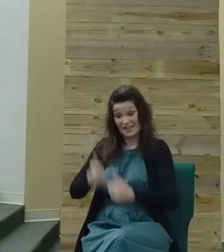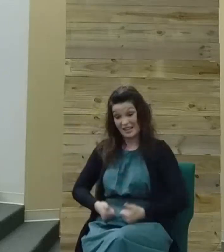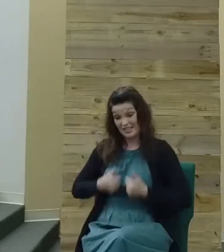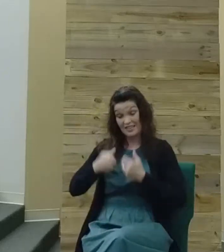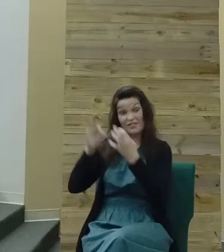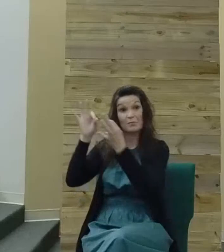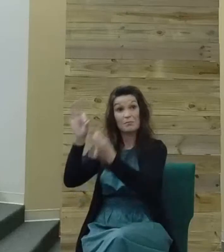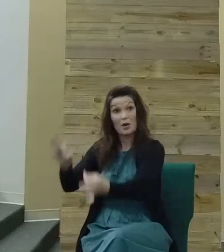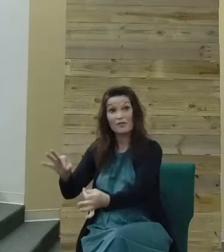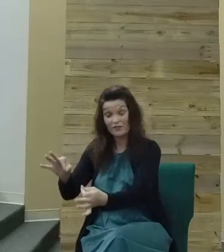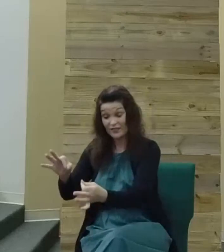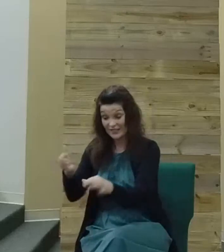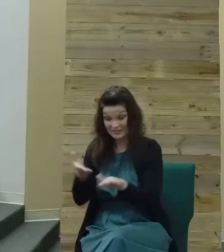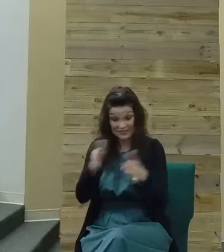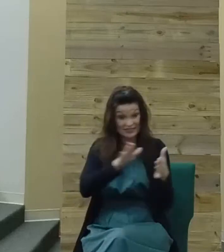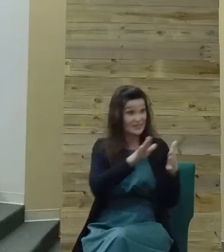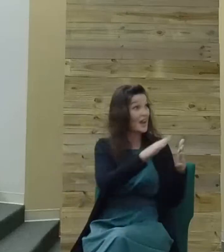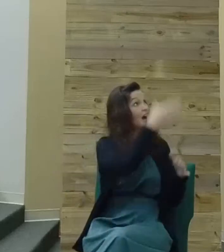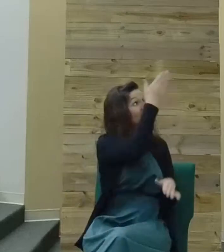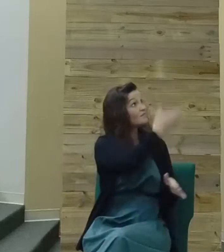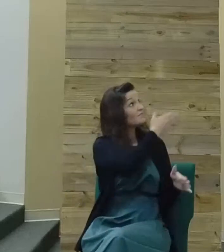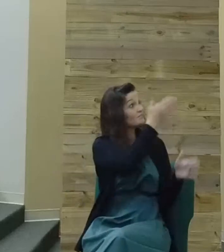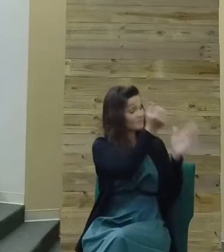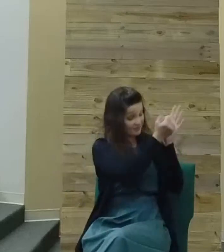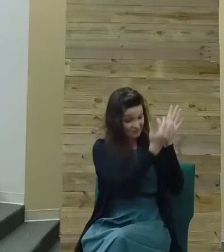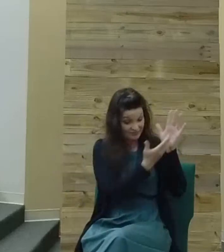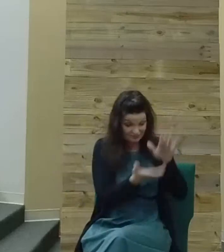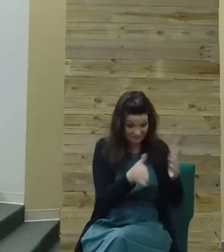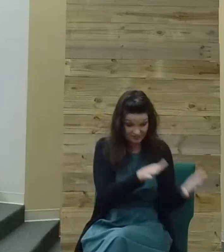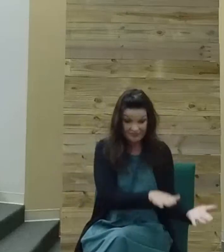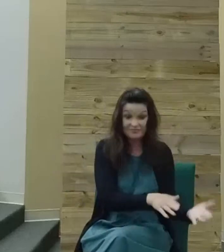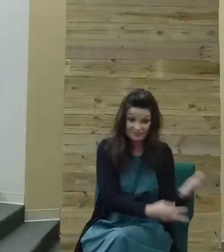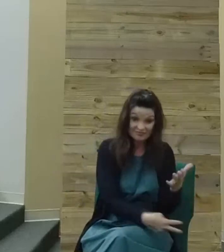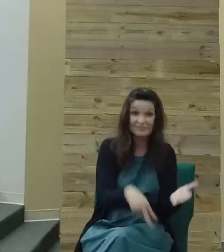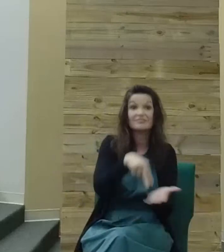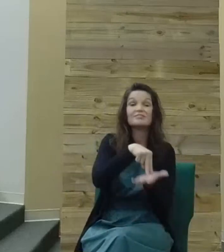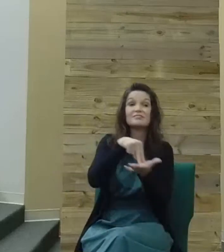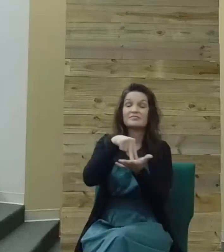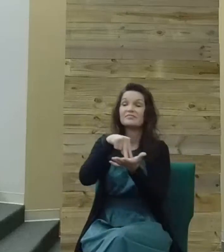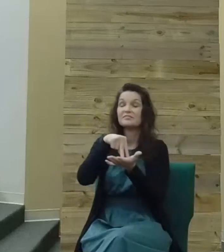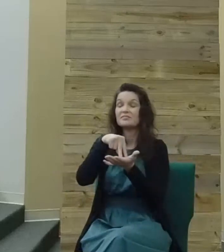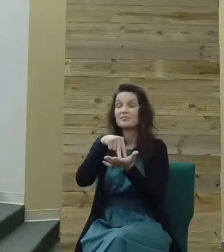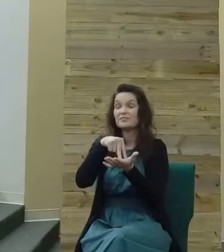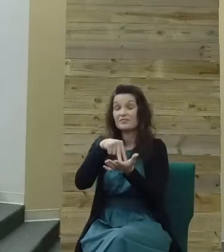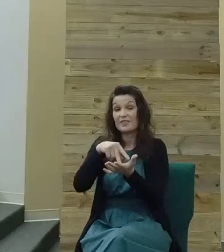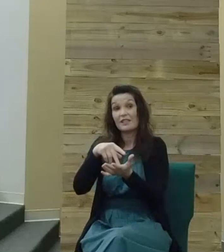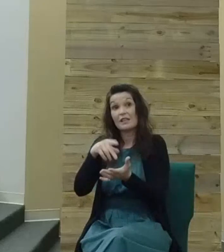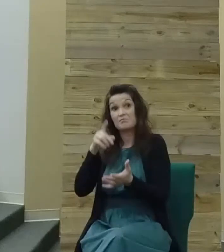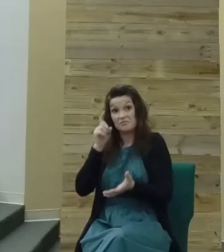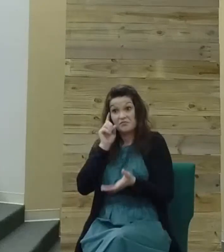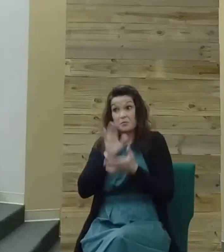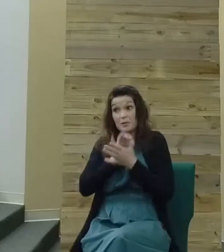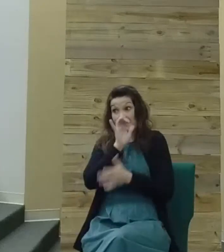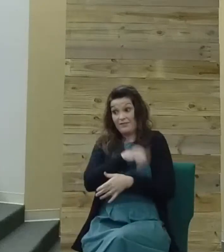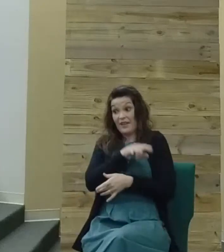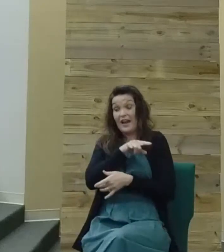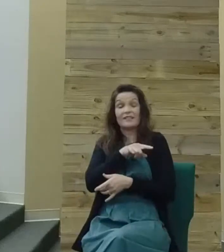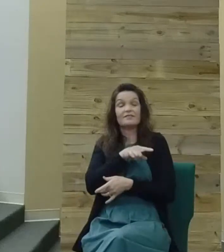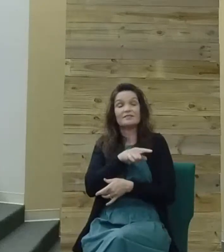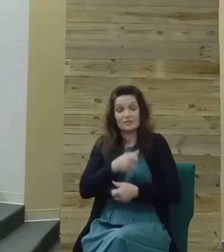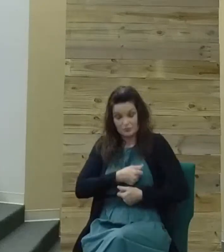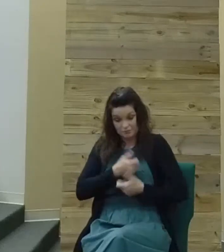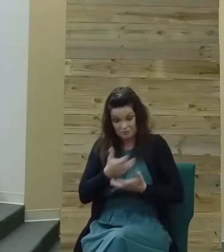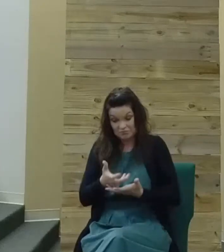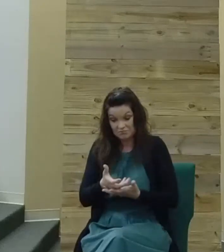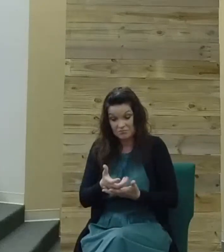Jesus lived the sinless life, that he died on the cross in your place, that he rose from the dead. When you believe that, you